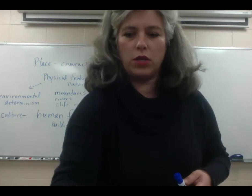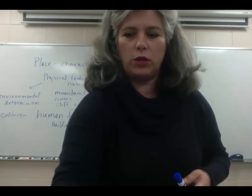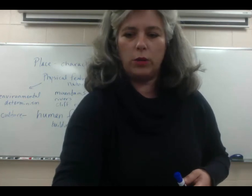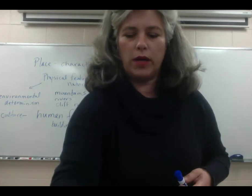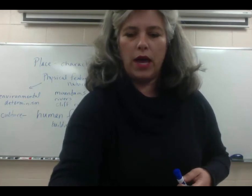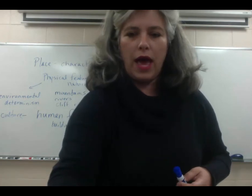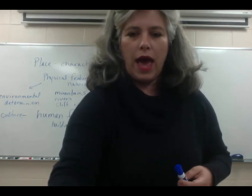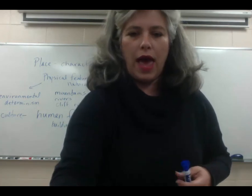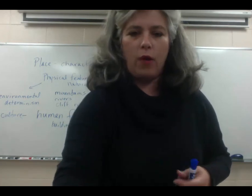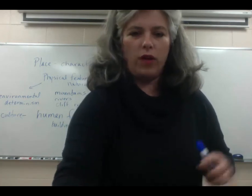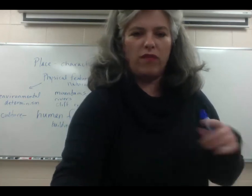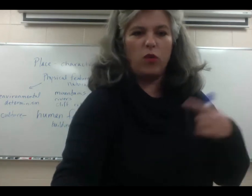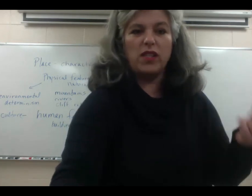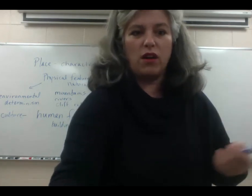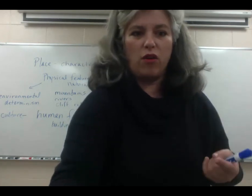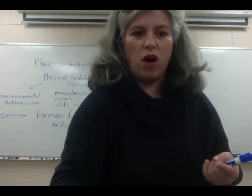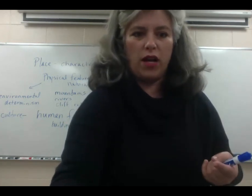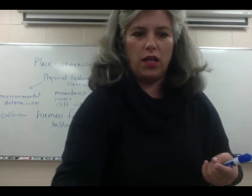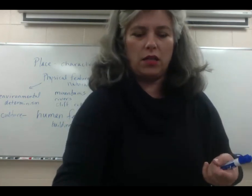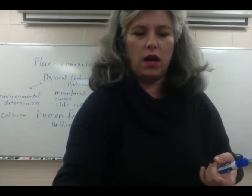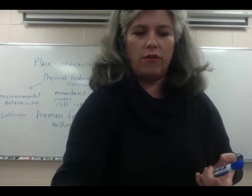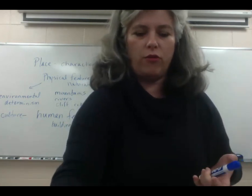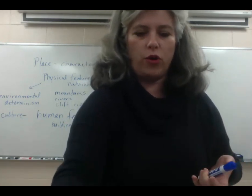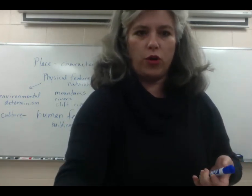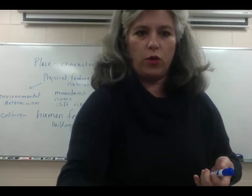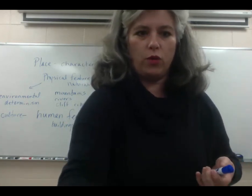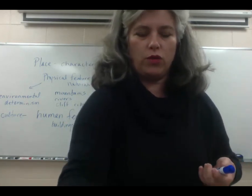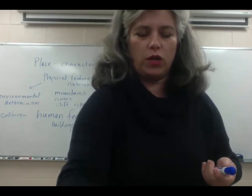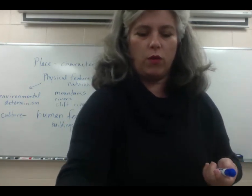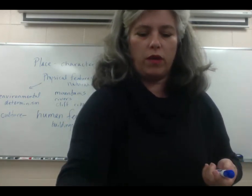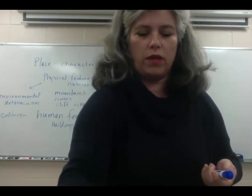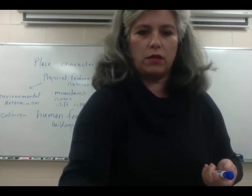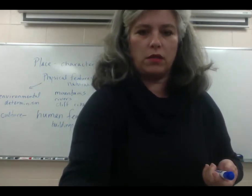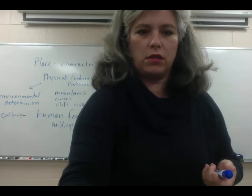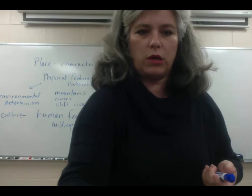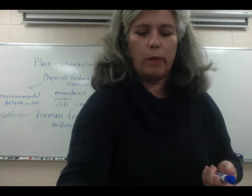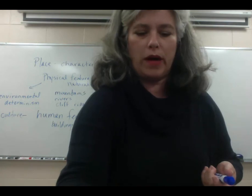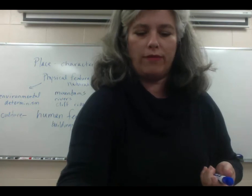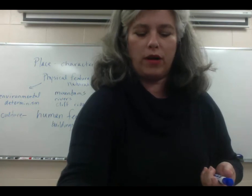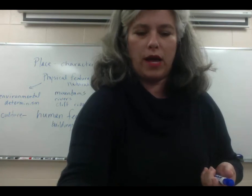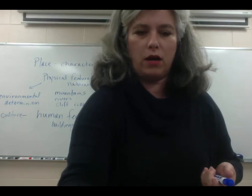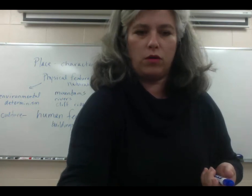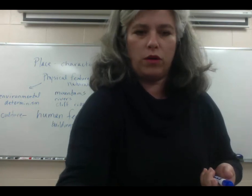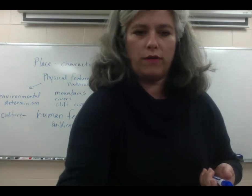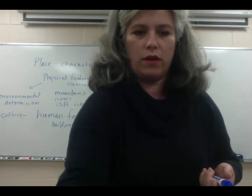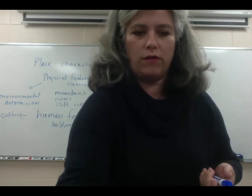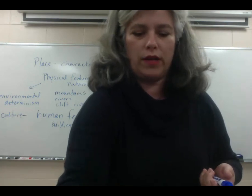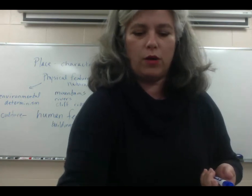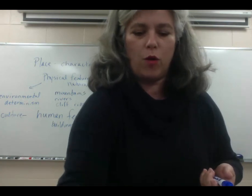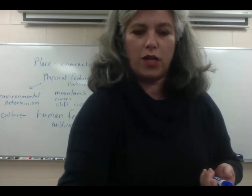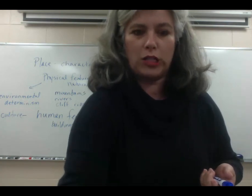YouTube with a voiceover on it for you to go with this. So bye for now. You have another video to watch.